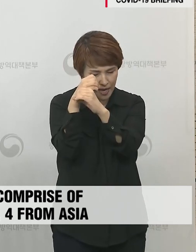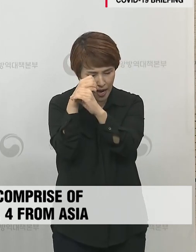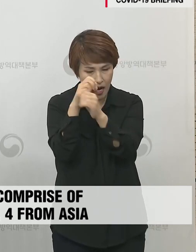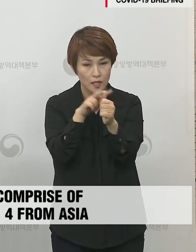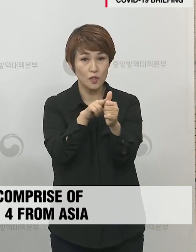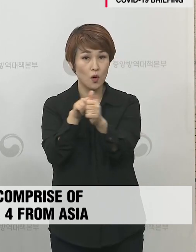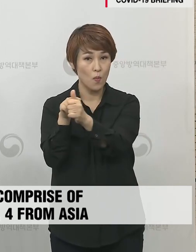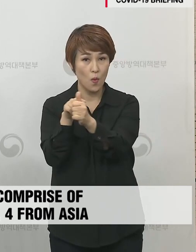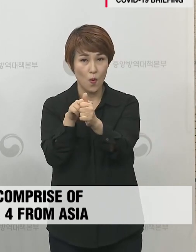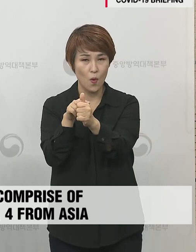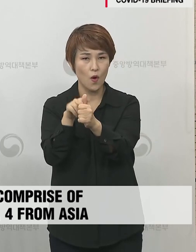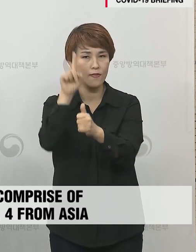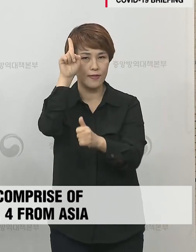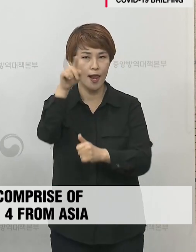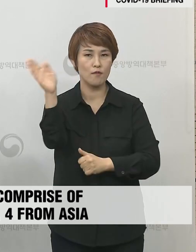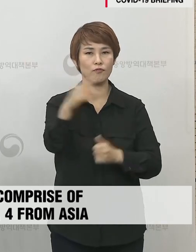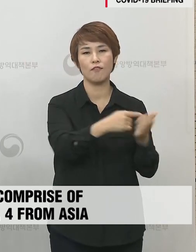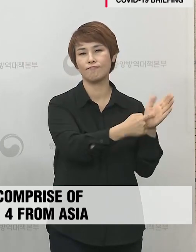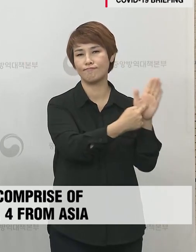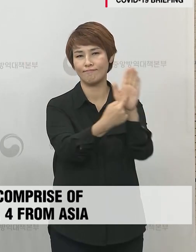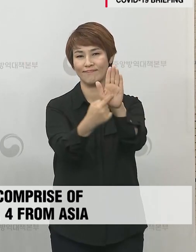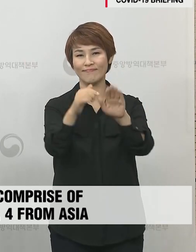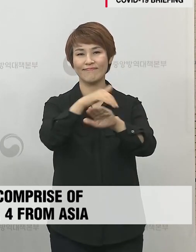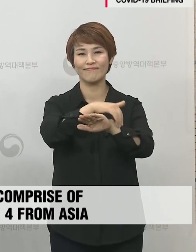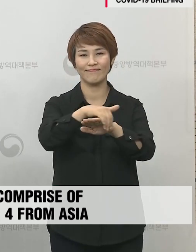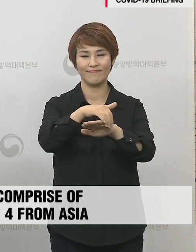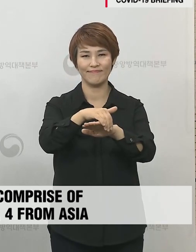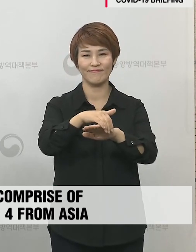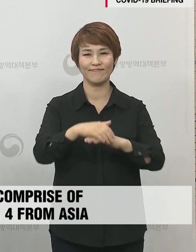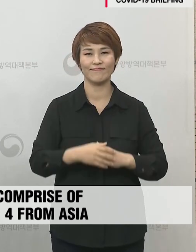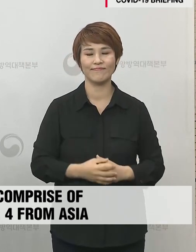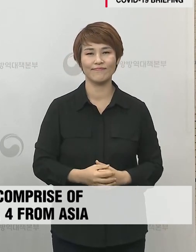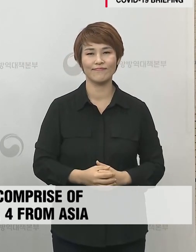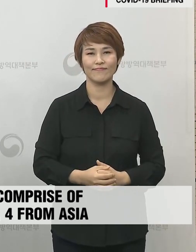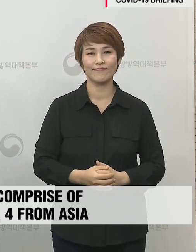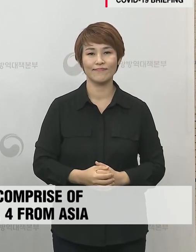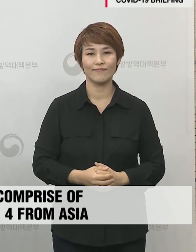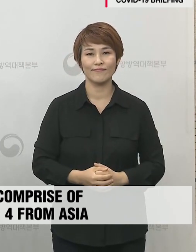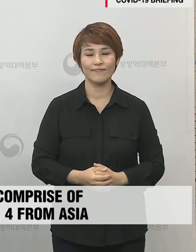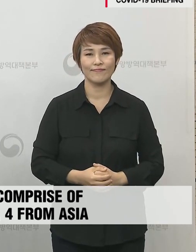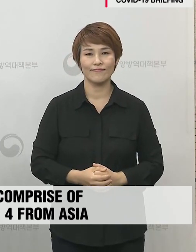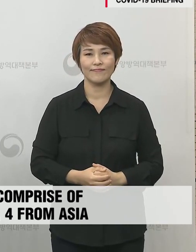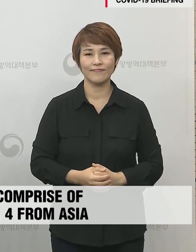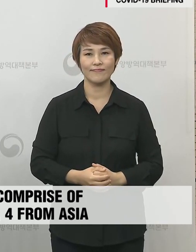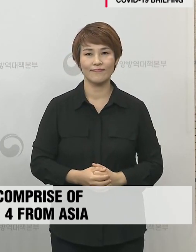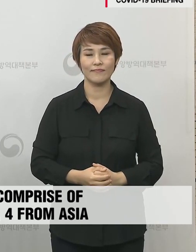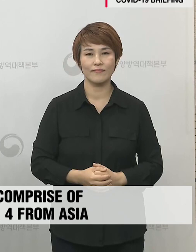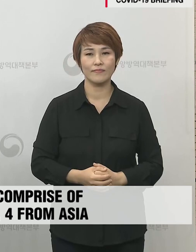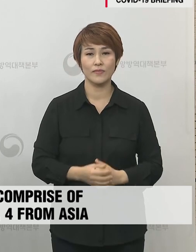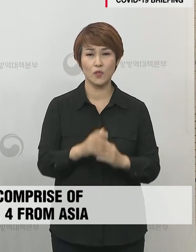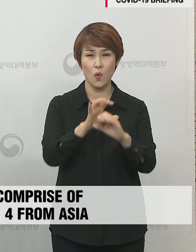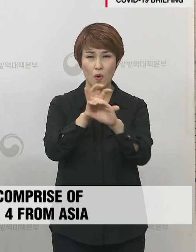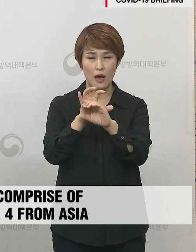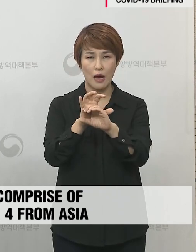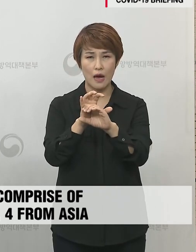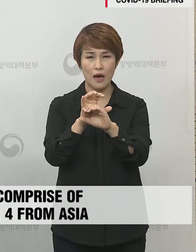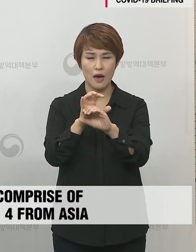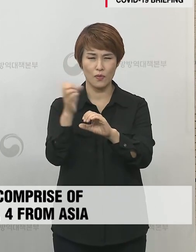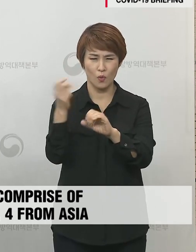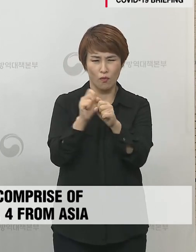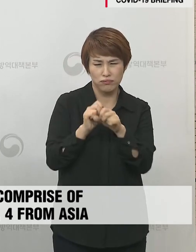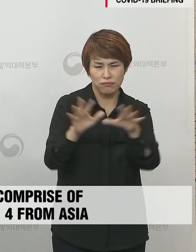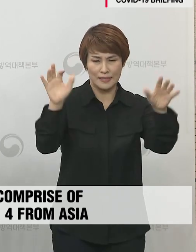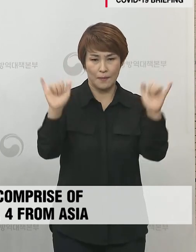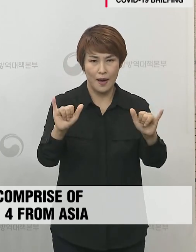And the KCDC, we are starting from tomorrow. We have plans to disclose the clinical and epidemiological data of